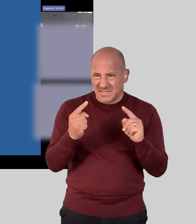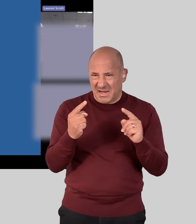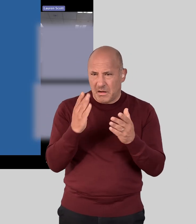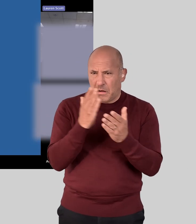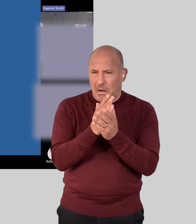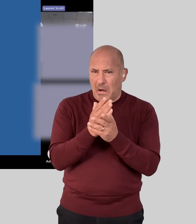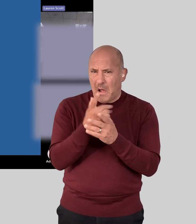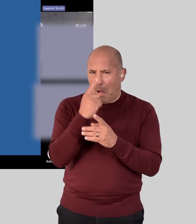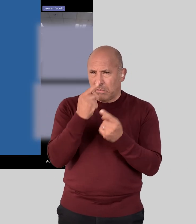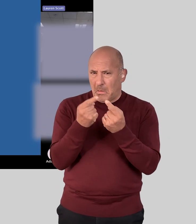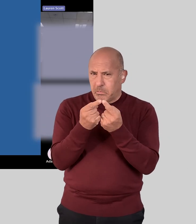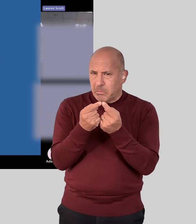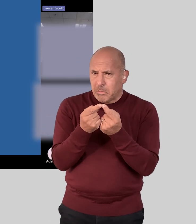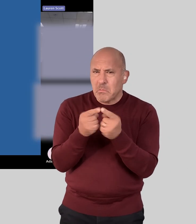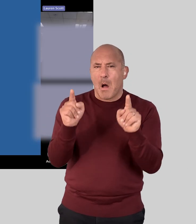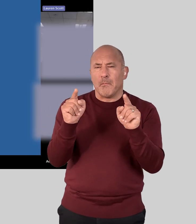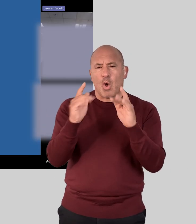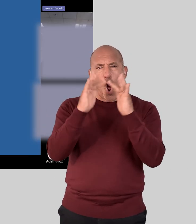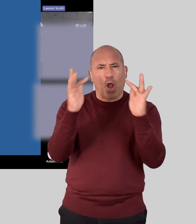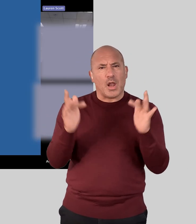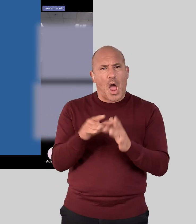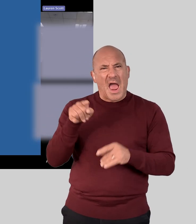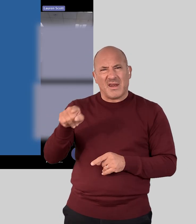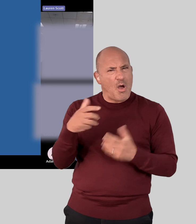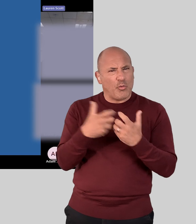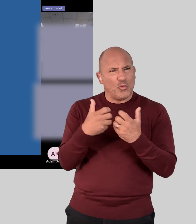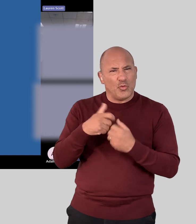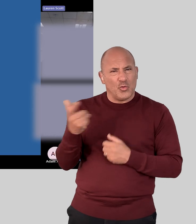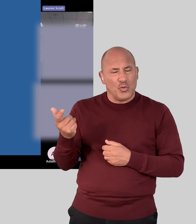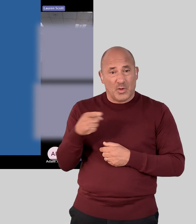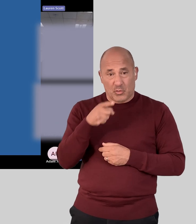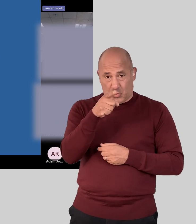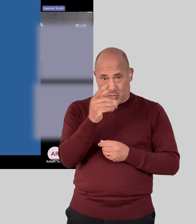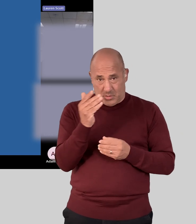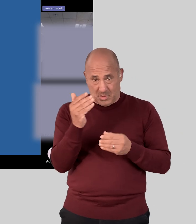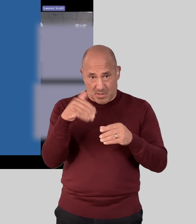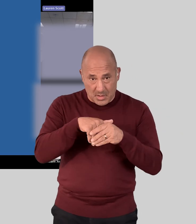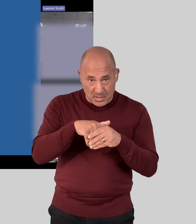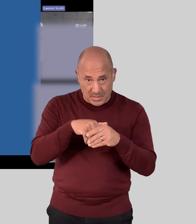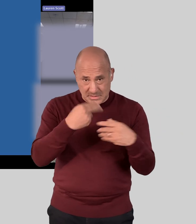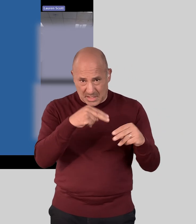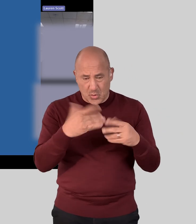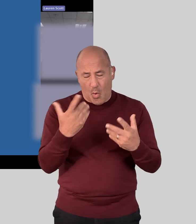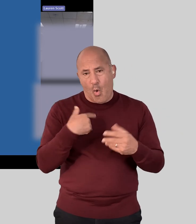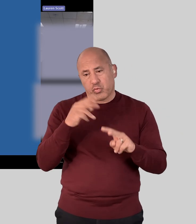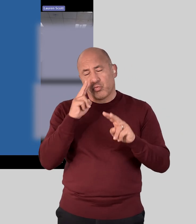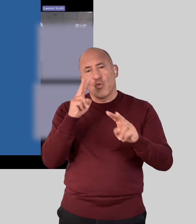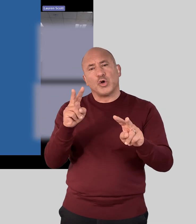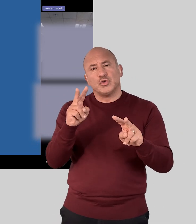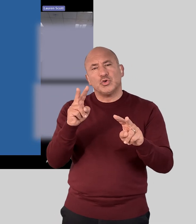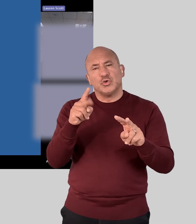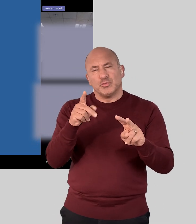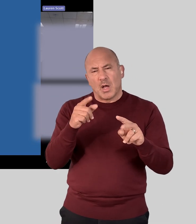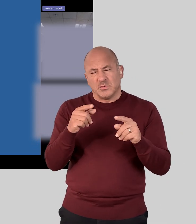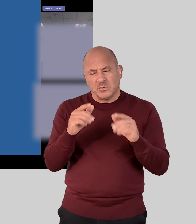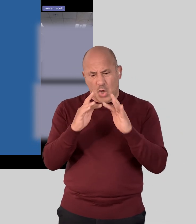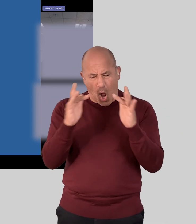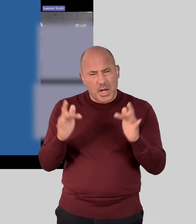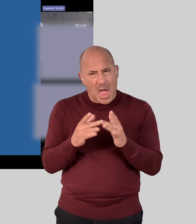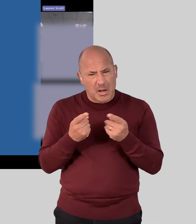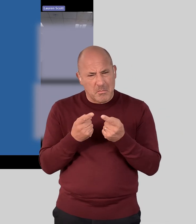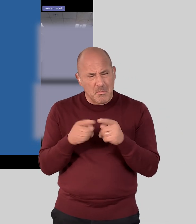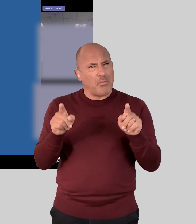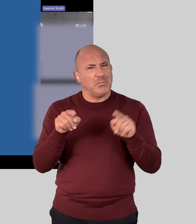How might we experience battling differently in online spaces? Whether you're the participant, so the person taking